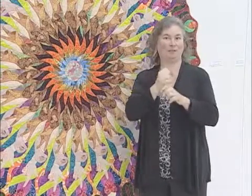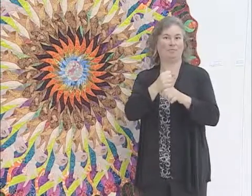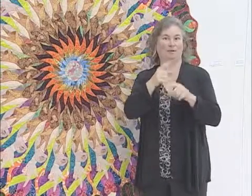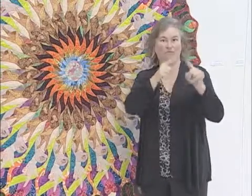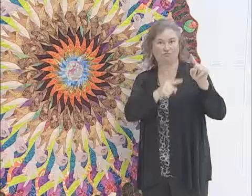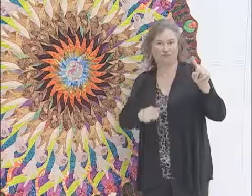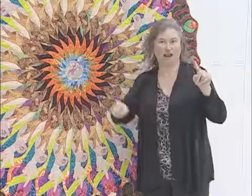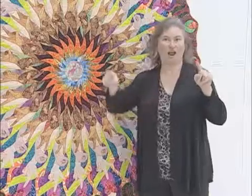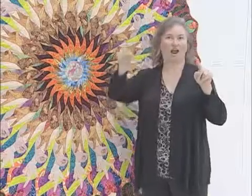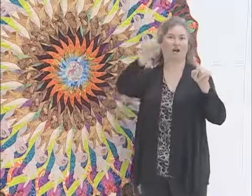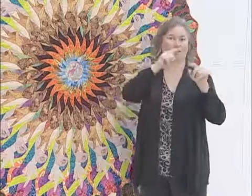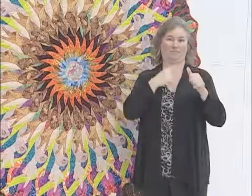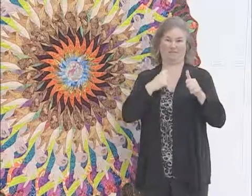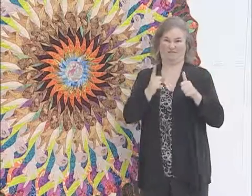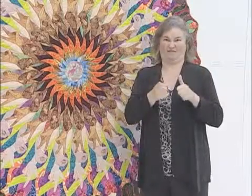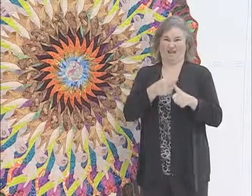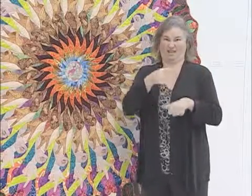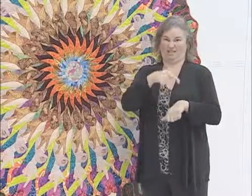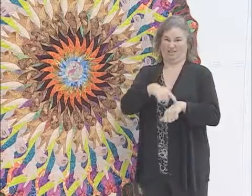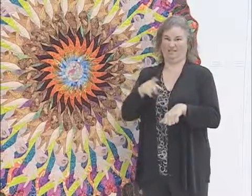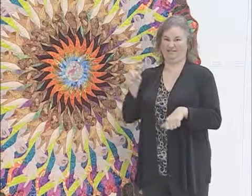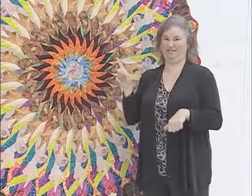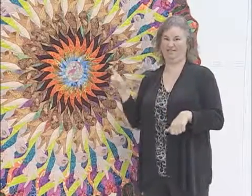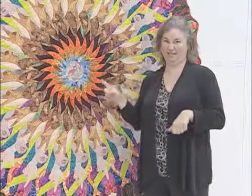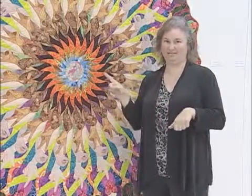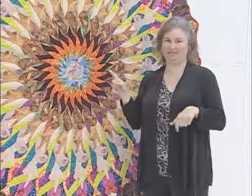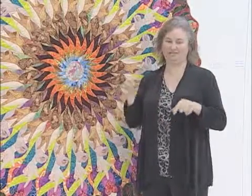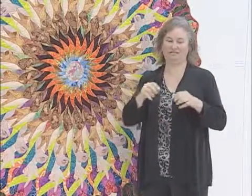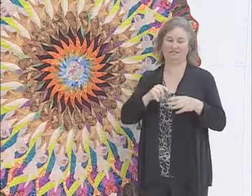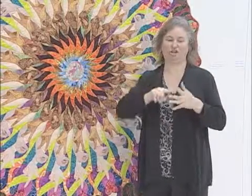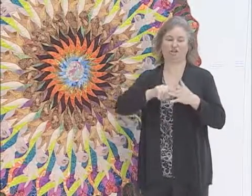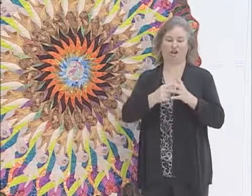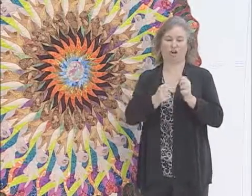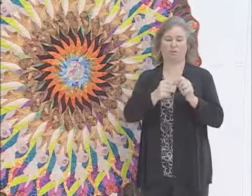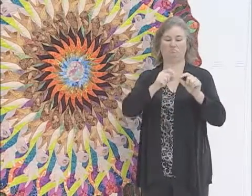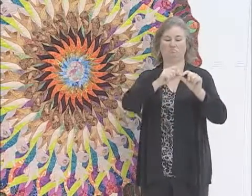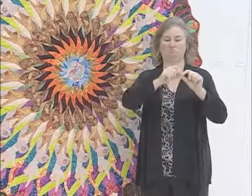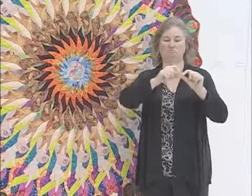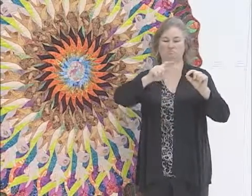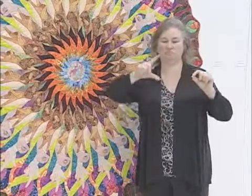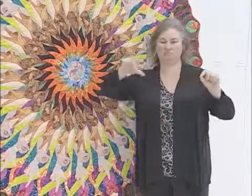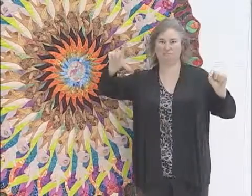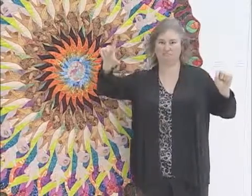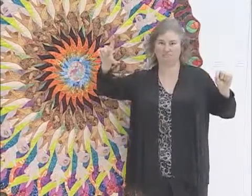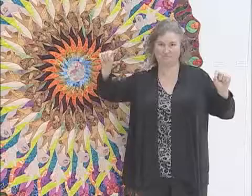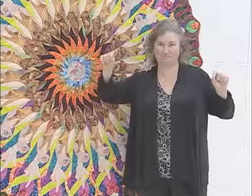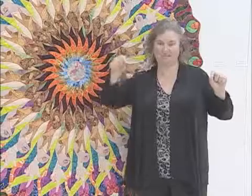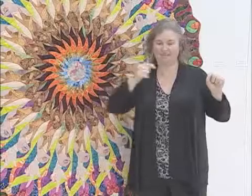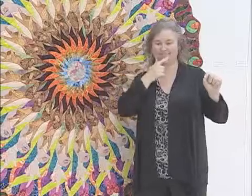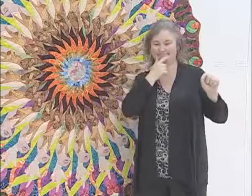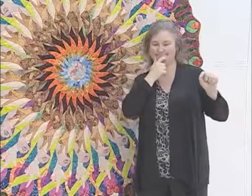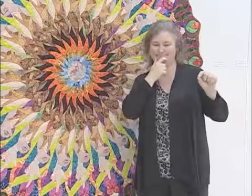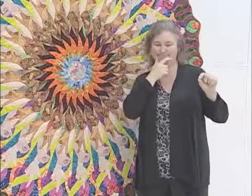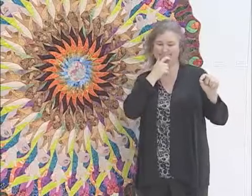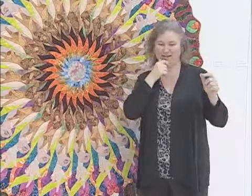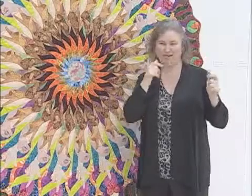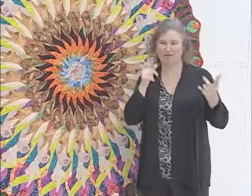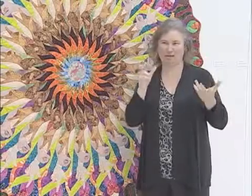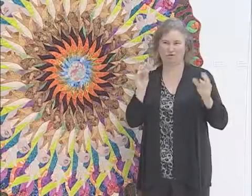challenge myself by making a round quilt. It's the first time I had ever attempted that. And I started by coming up with these